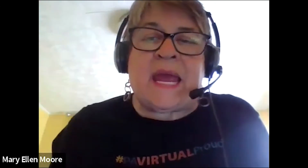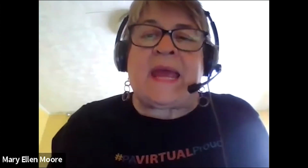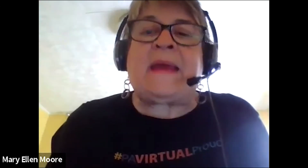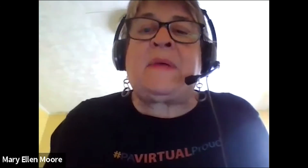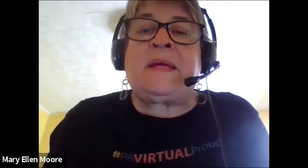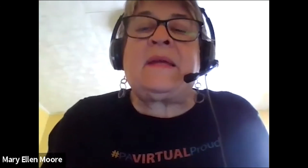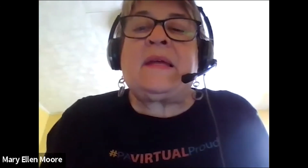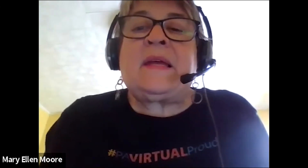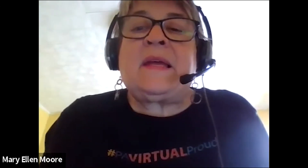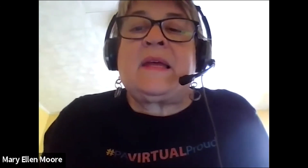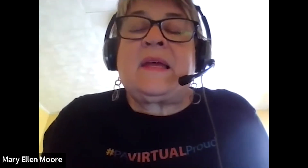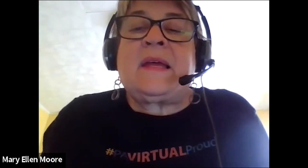name.